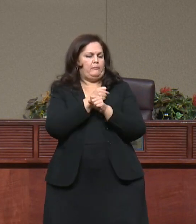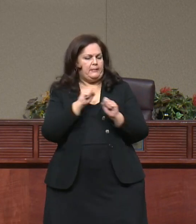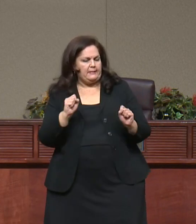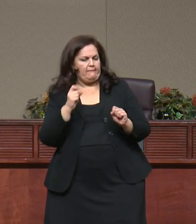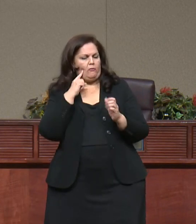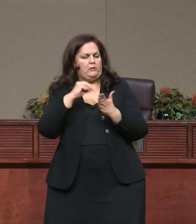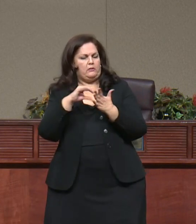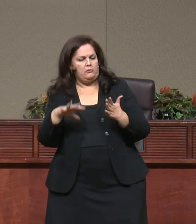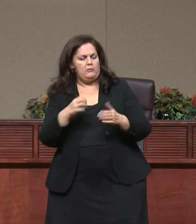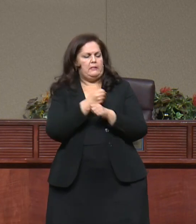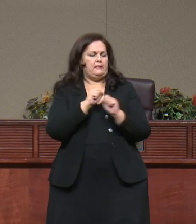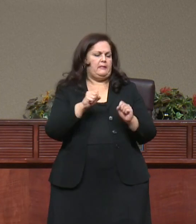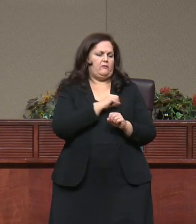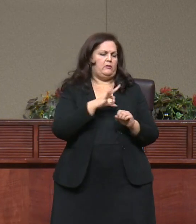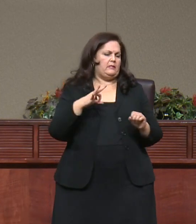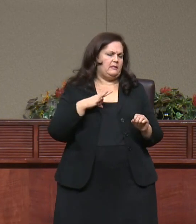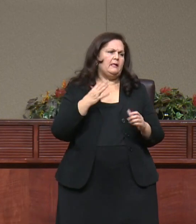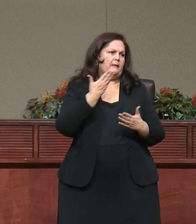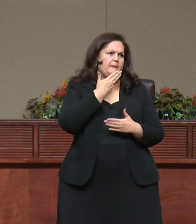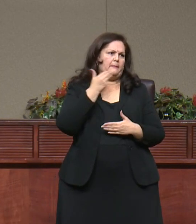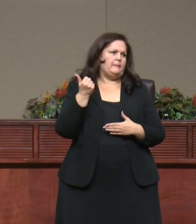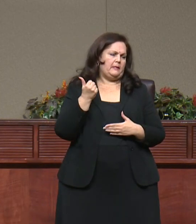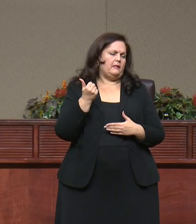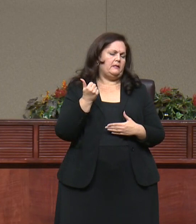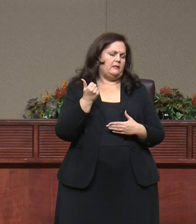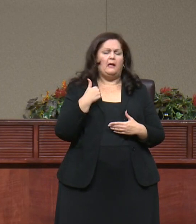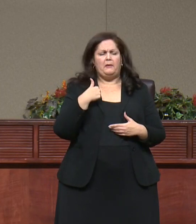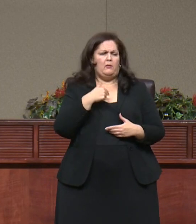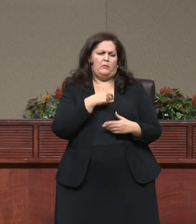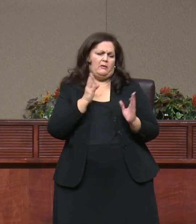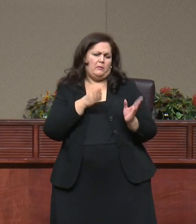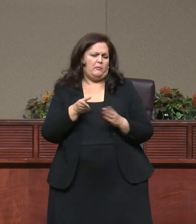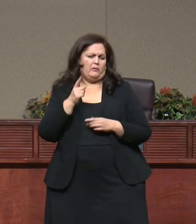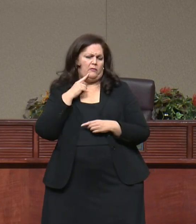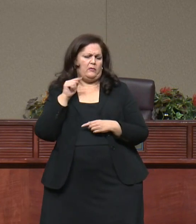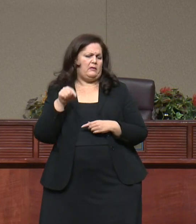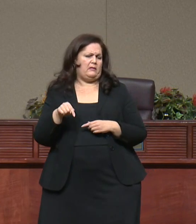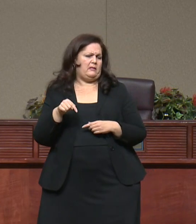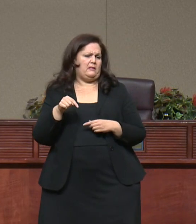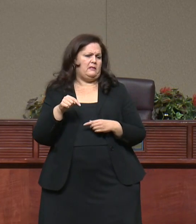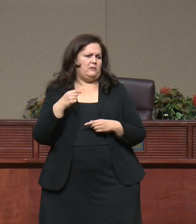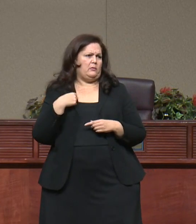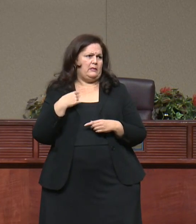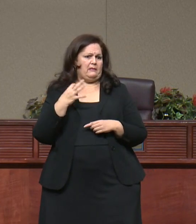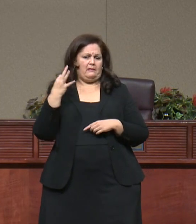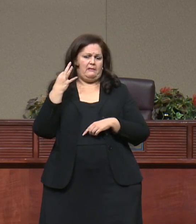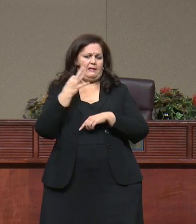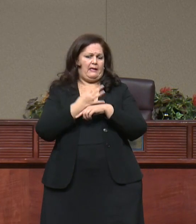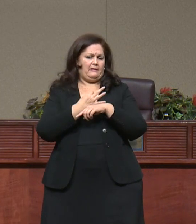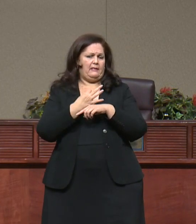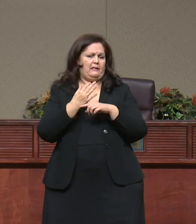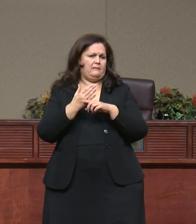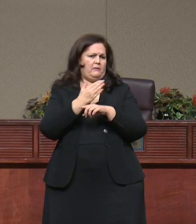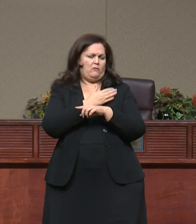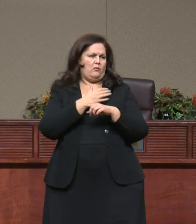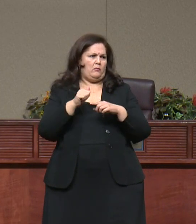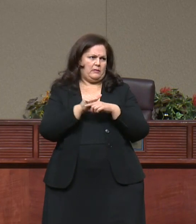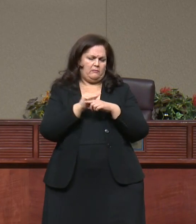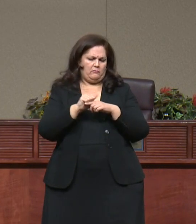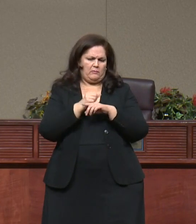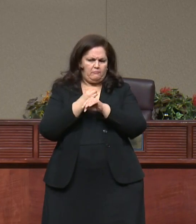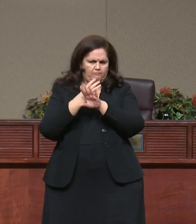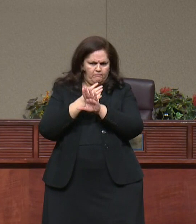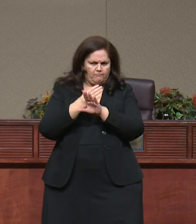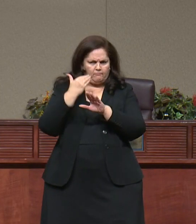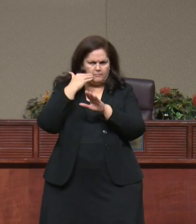staff to go ahead and pivot, we've been preparing for this. We did 9 days of launch ed prior. We